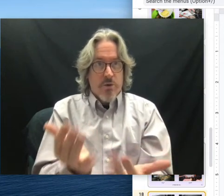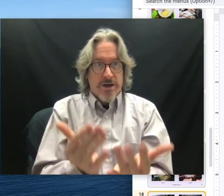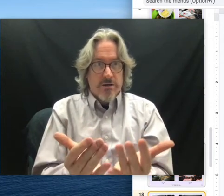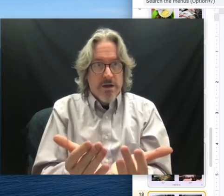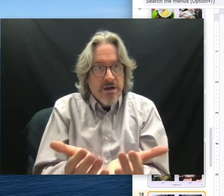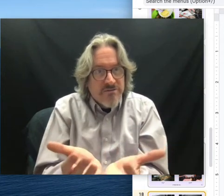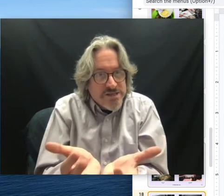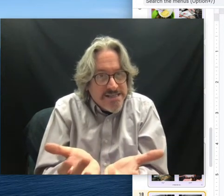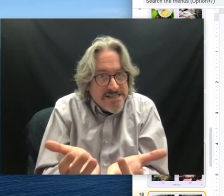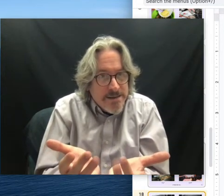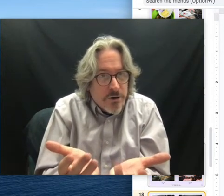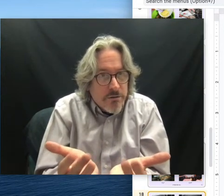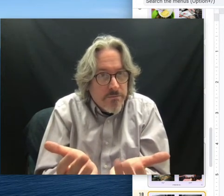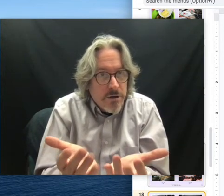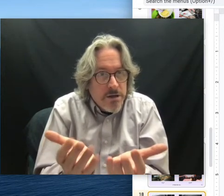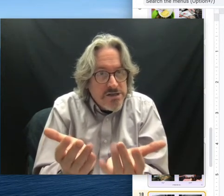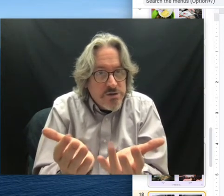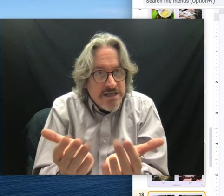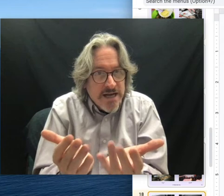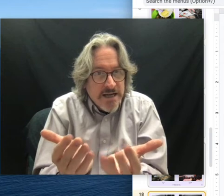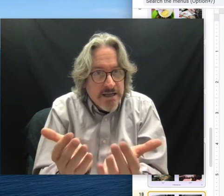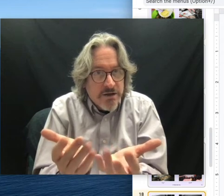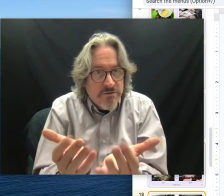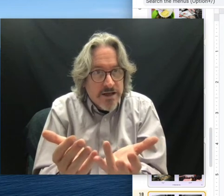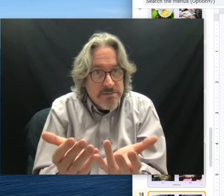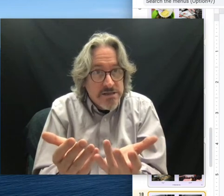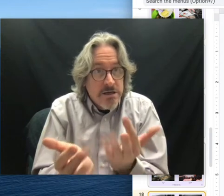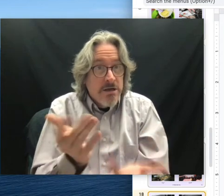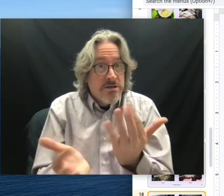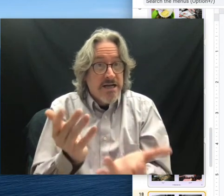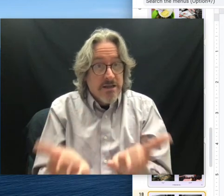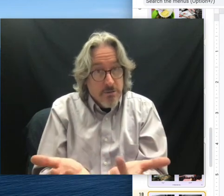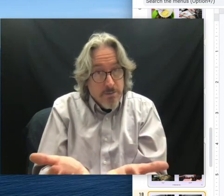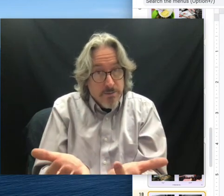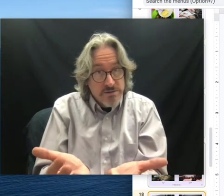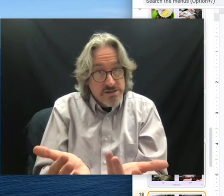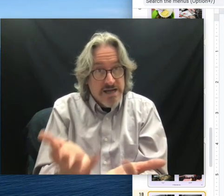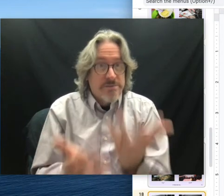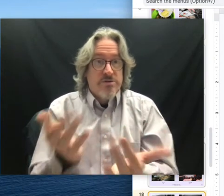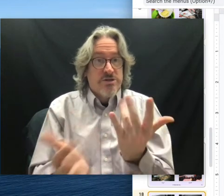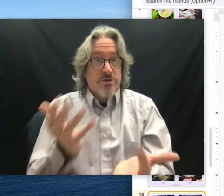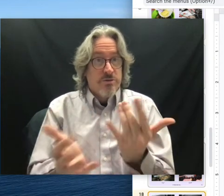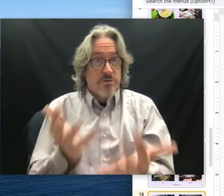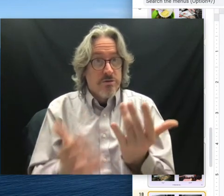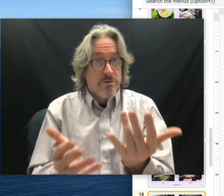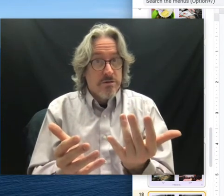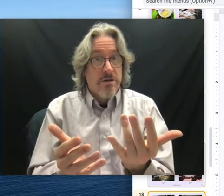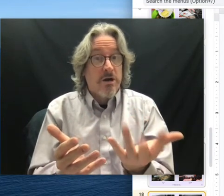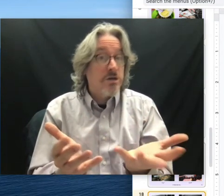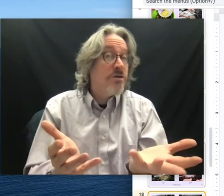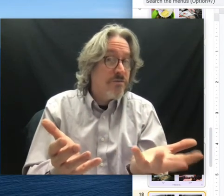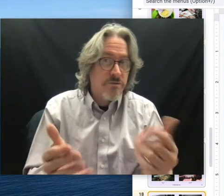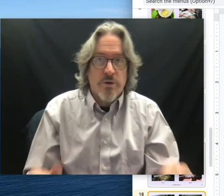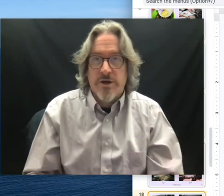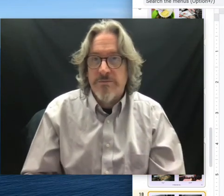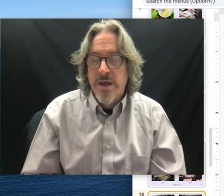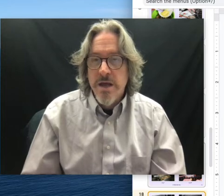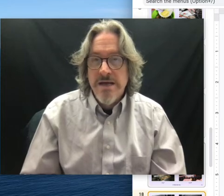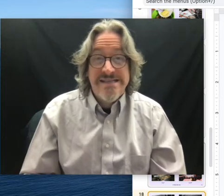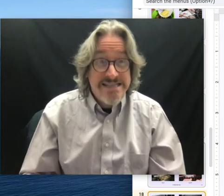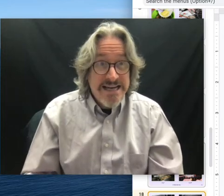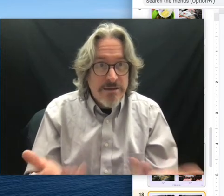rolling boil versus simmer. So tiny little flames, tiny little bubbles, as opposed to large for